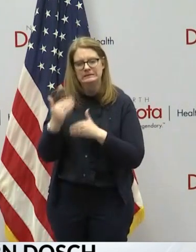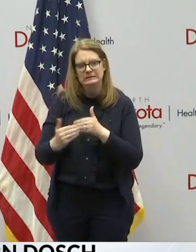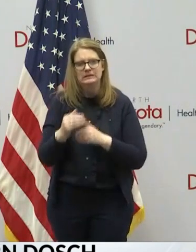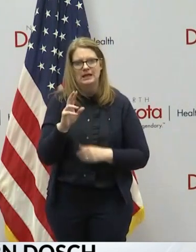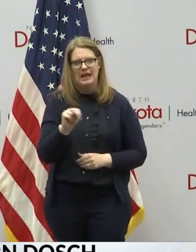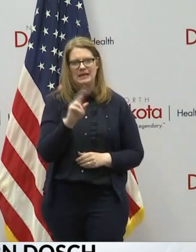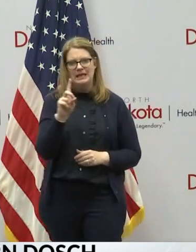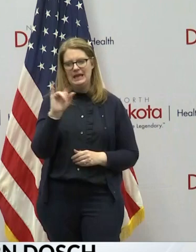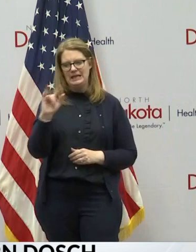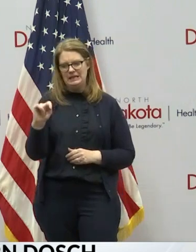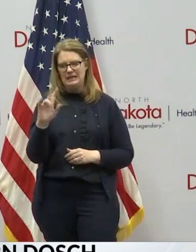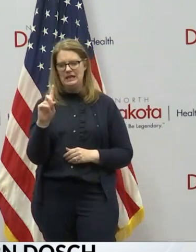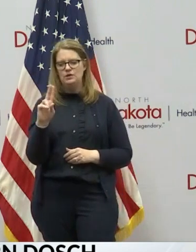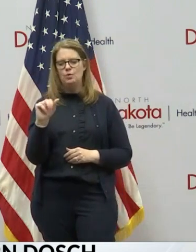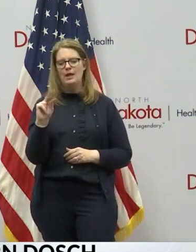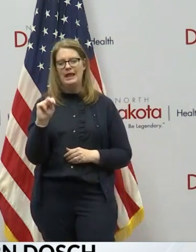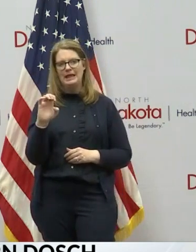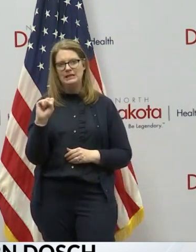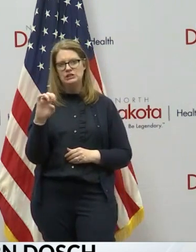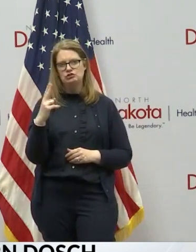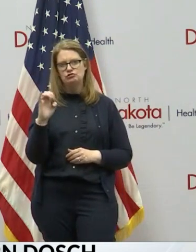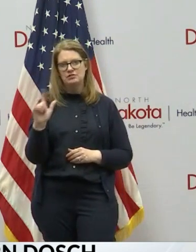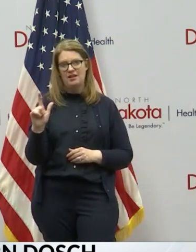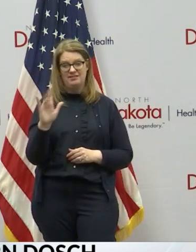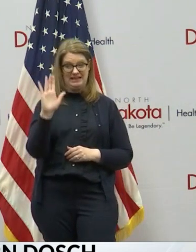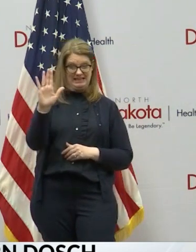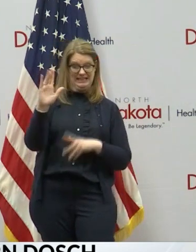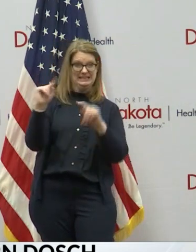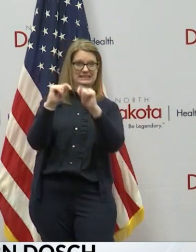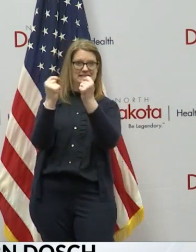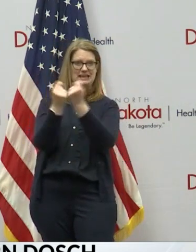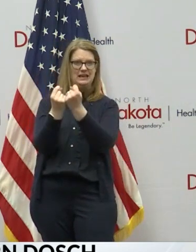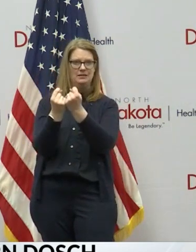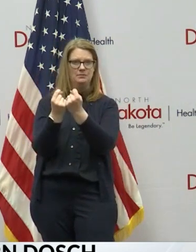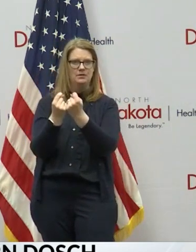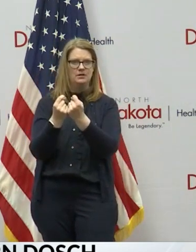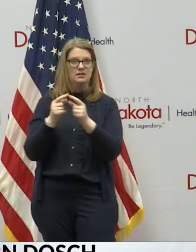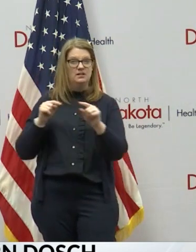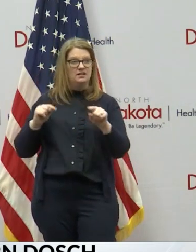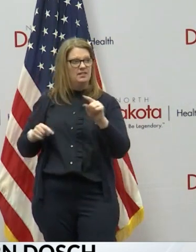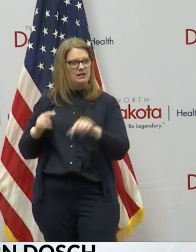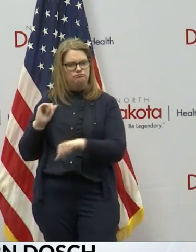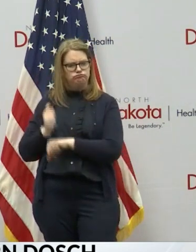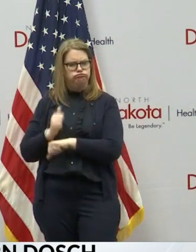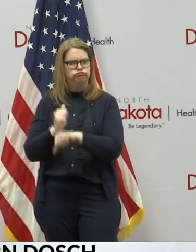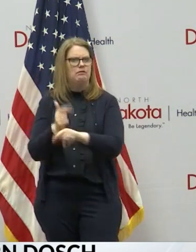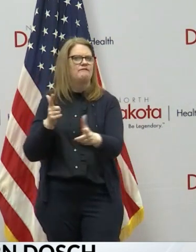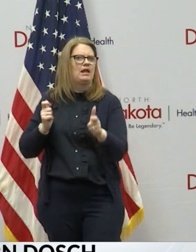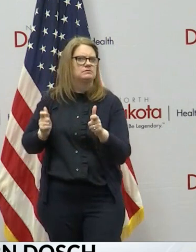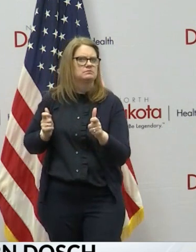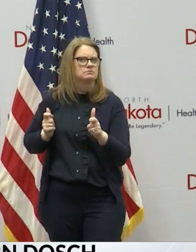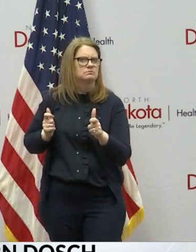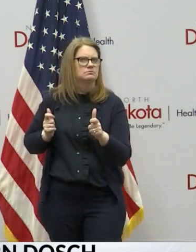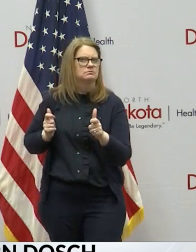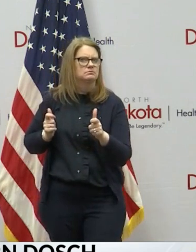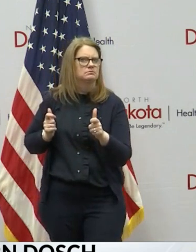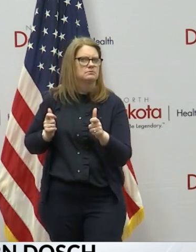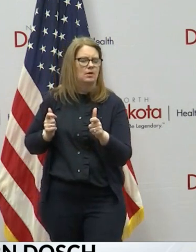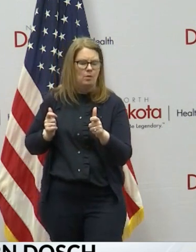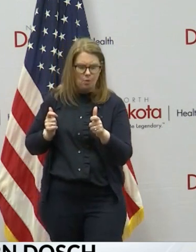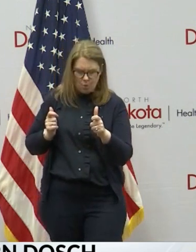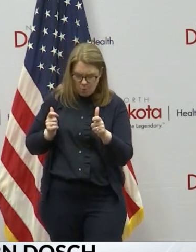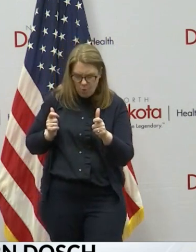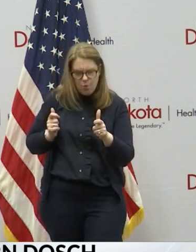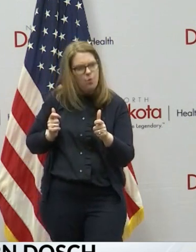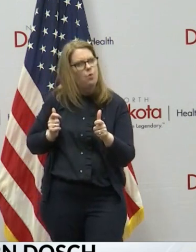NDIT and Dwayne Schell and his crew stood them up in a couple weeks. And the quality